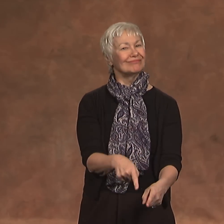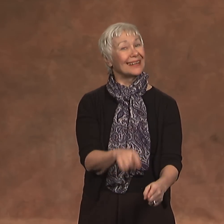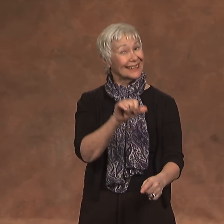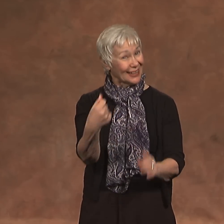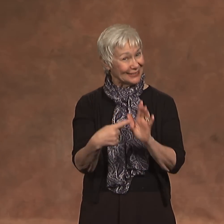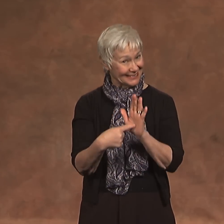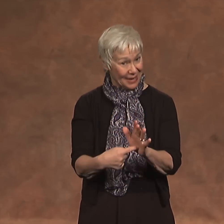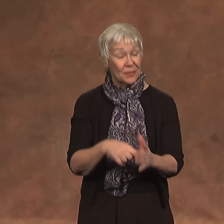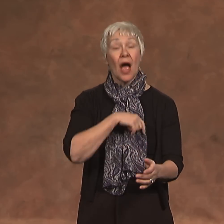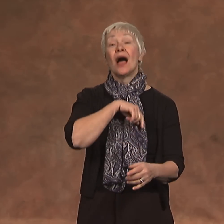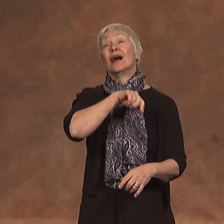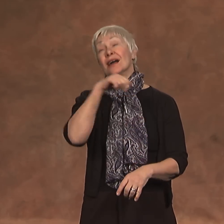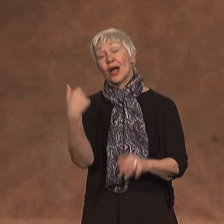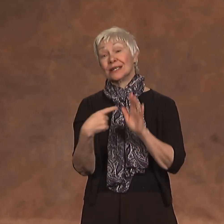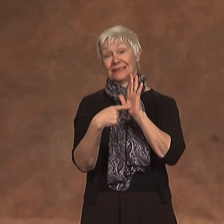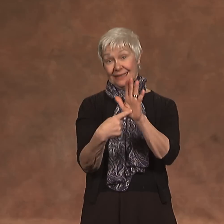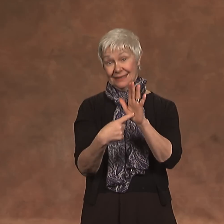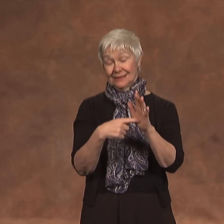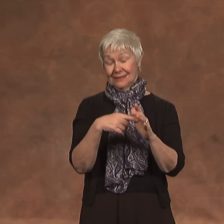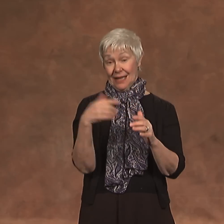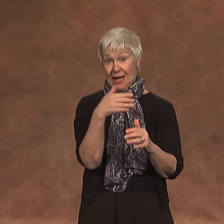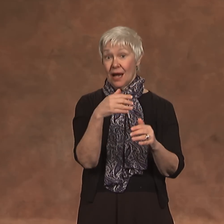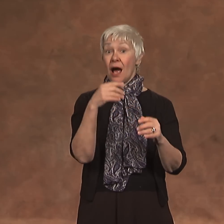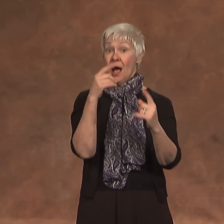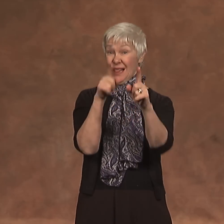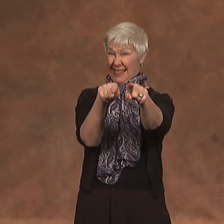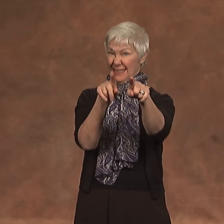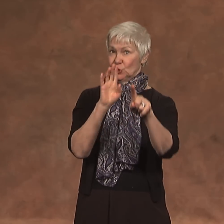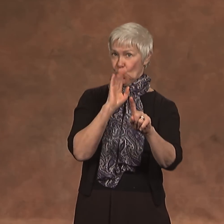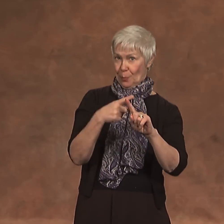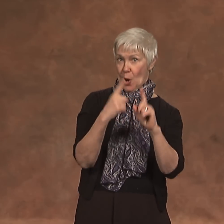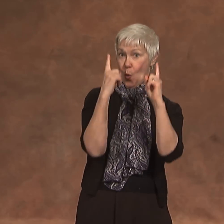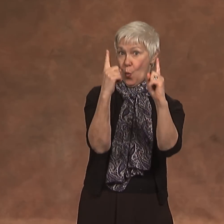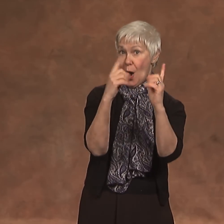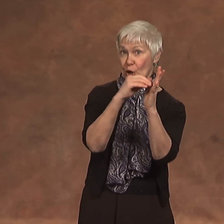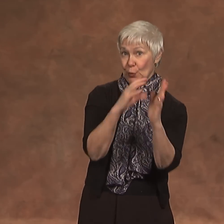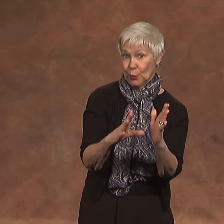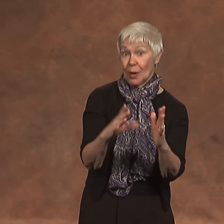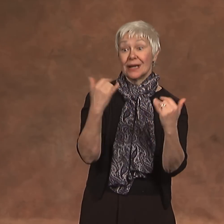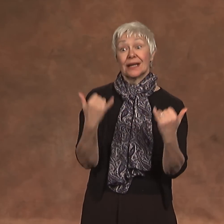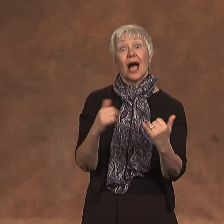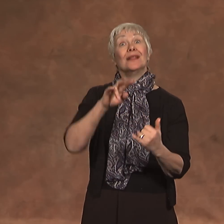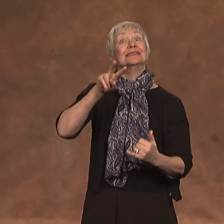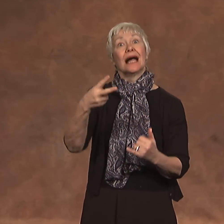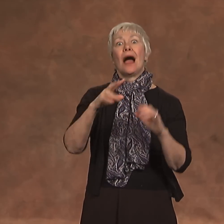book. Now, in the next slide, we're going to talk about what this looks like in a classroom.